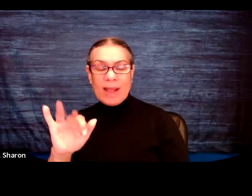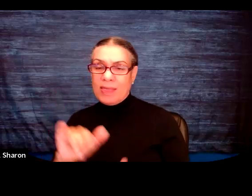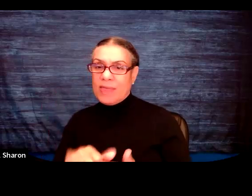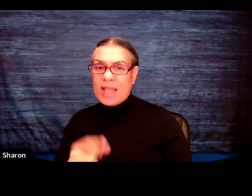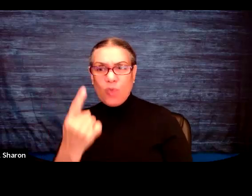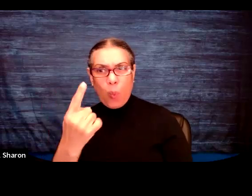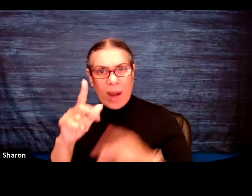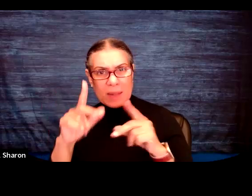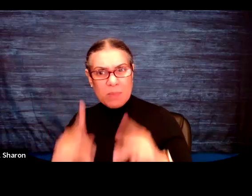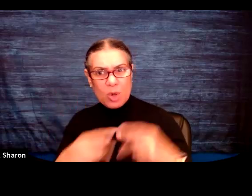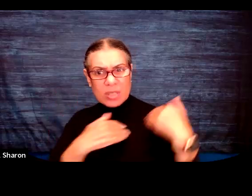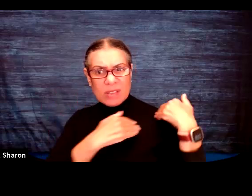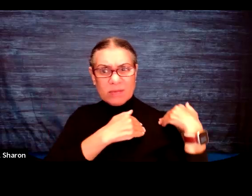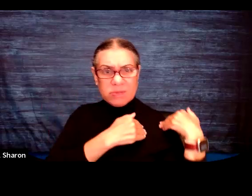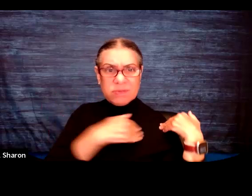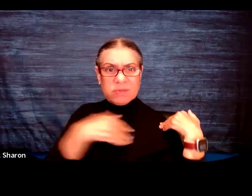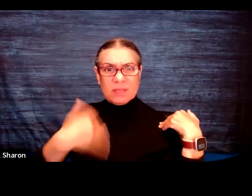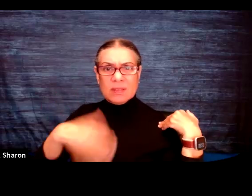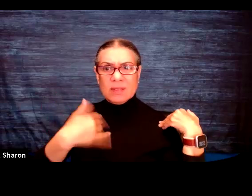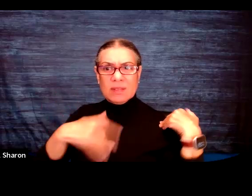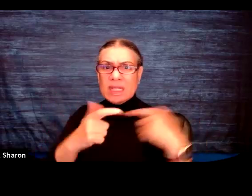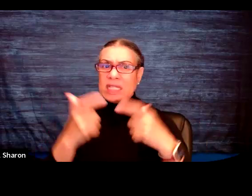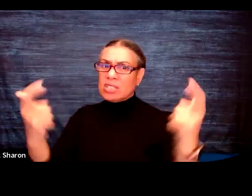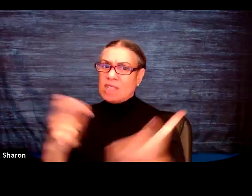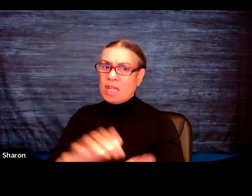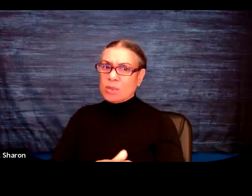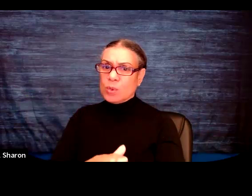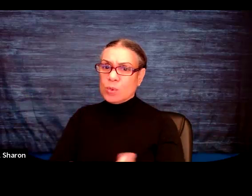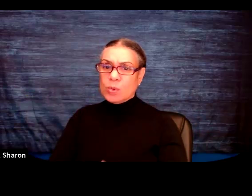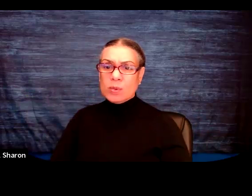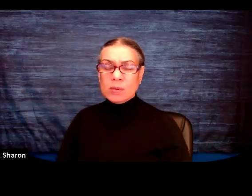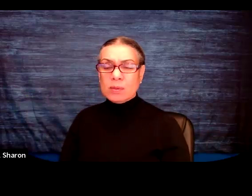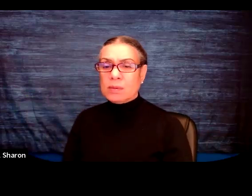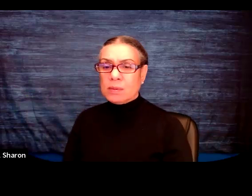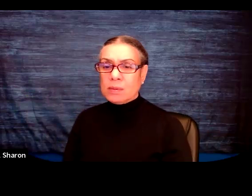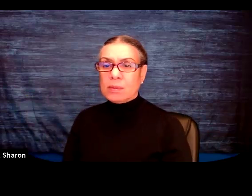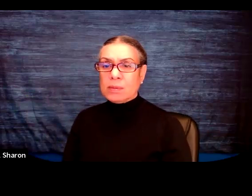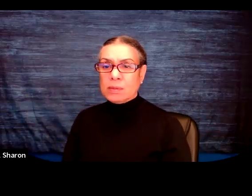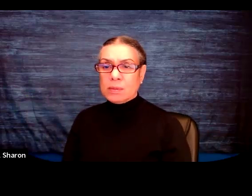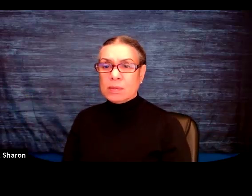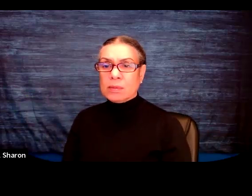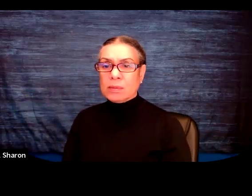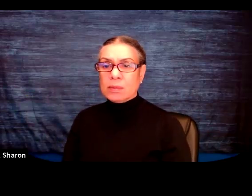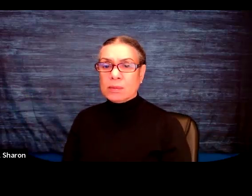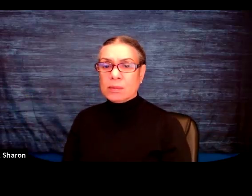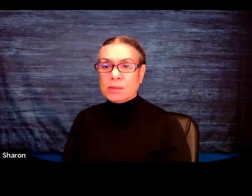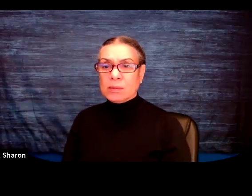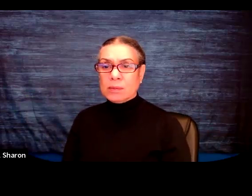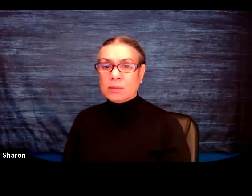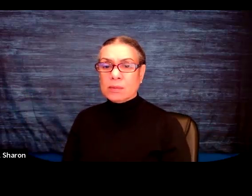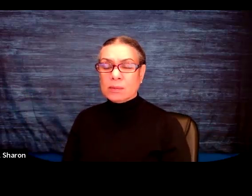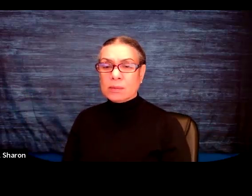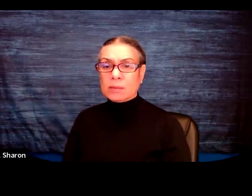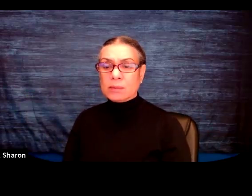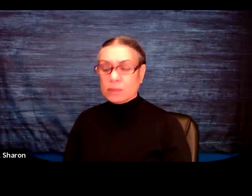just one person in a big school. Porque tenemos escuelas con muchos estudiantes con altas necesidades, y este coordinador